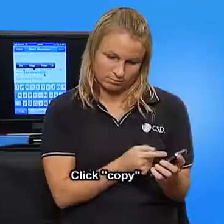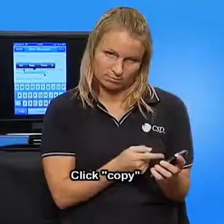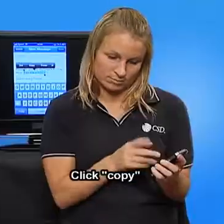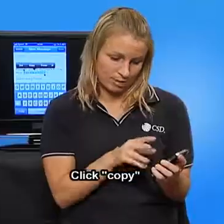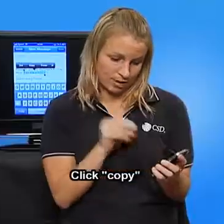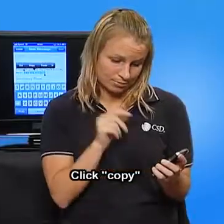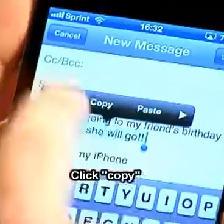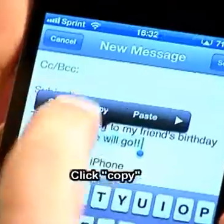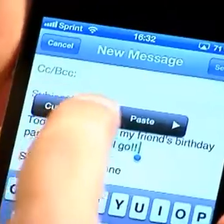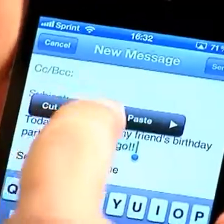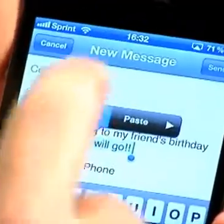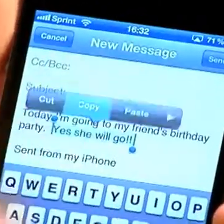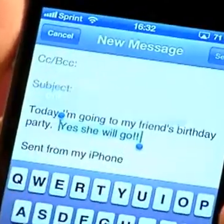Click Copy.